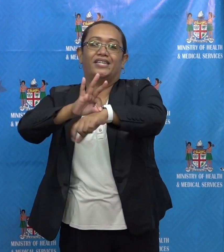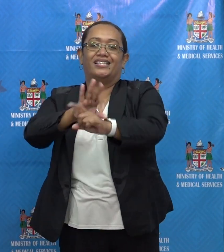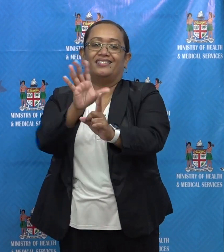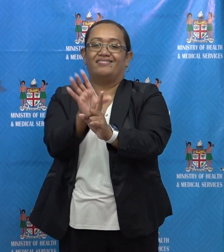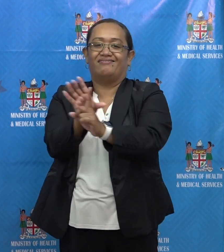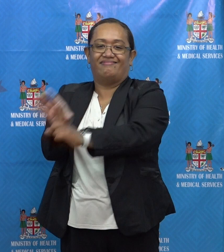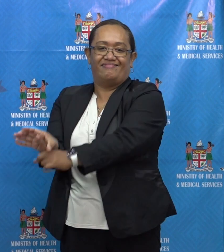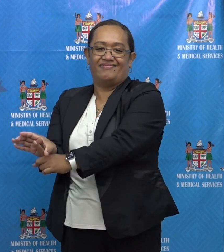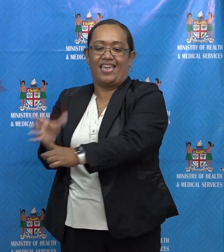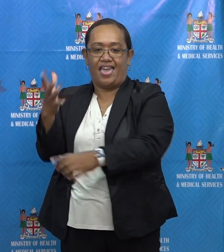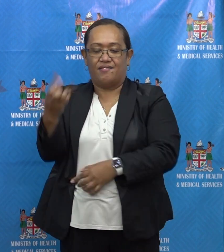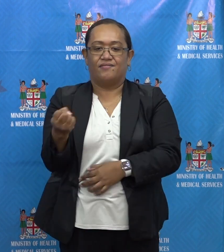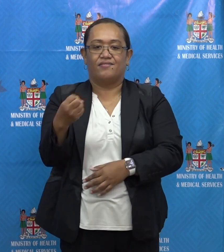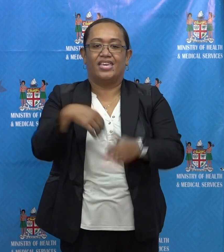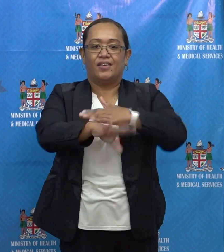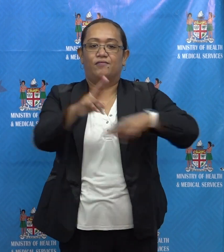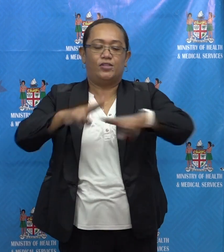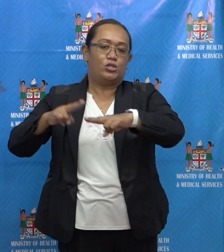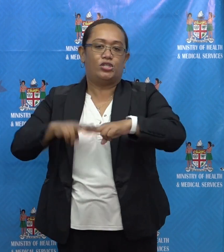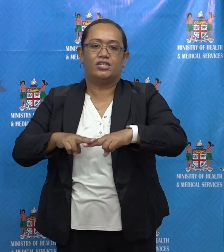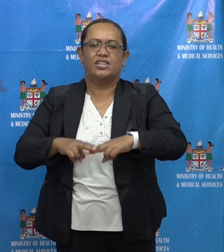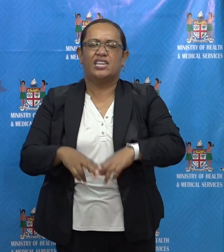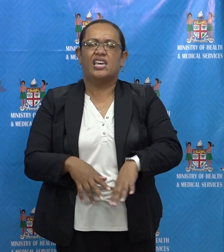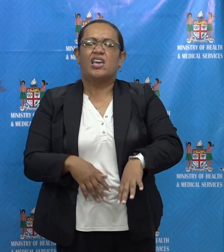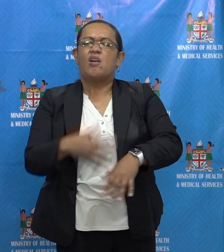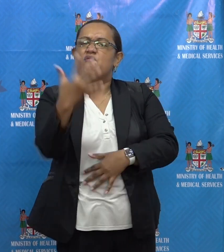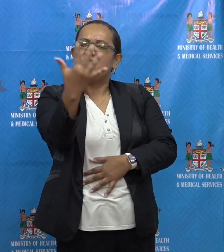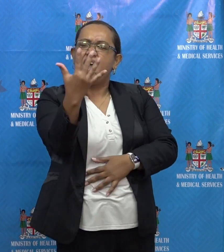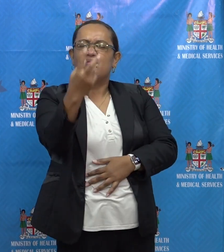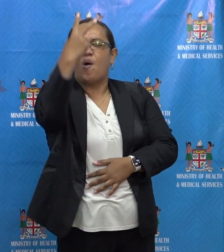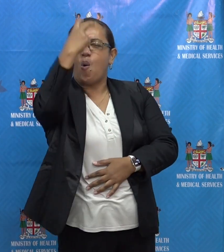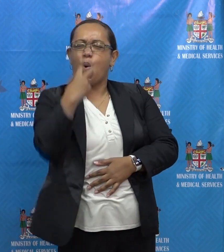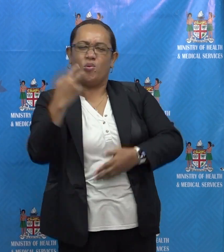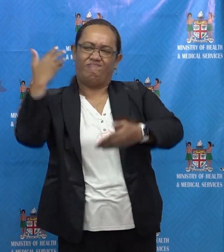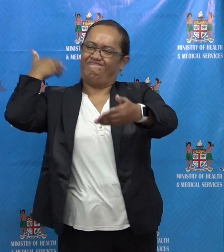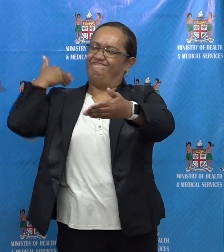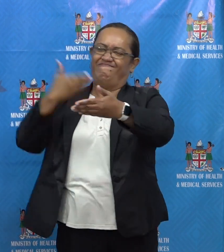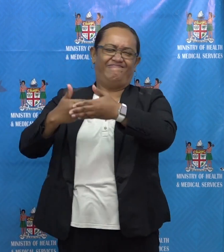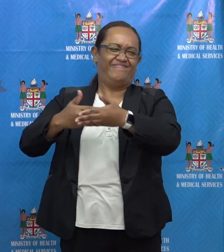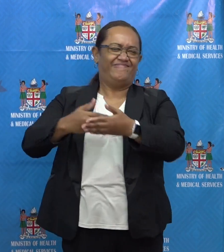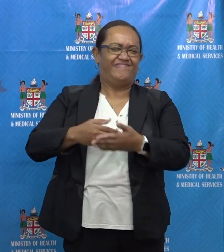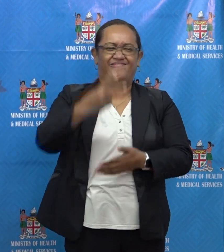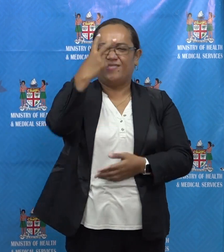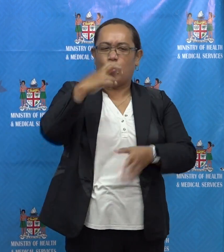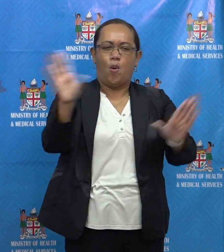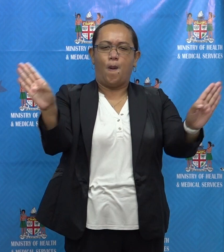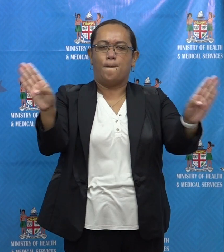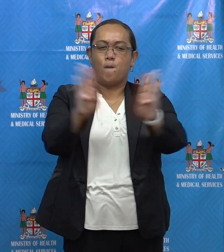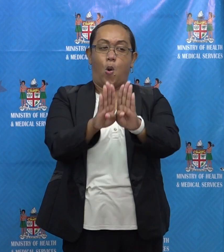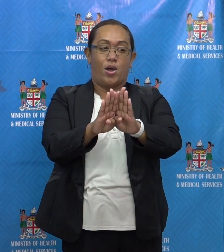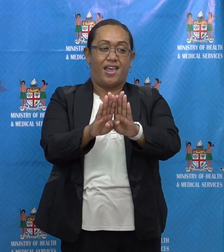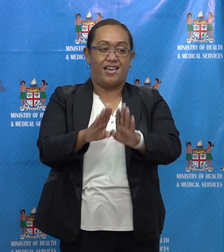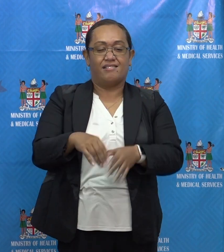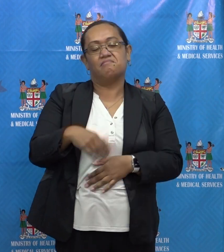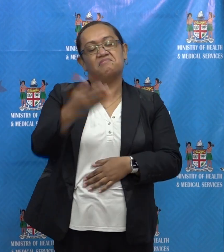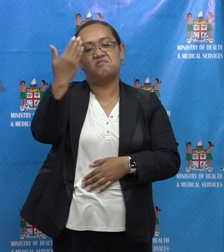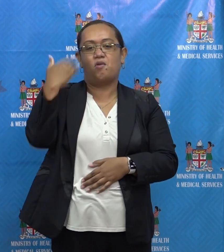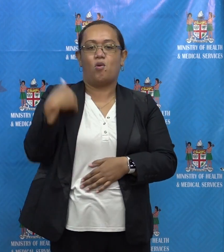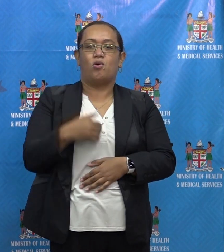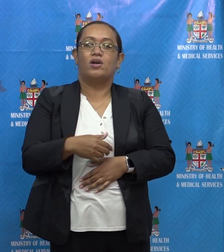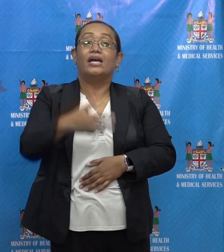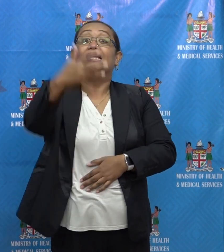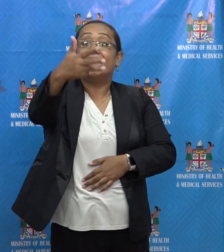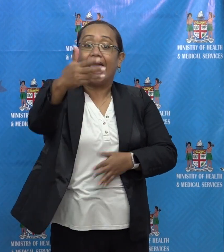Fiji. 5 of these are older border quarantine cases that were announced before Sunday, April the 18th, and 9